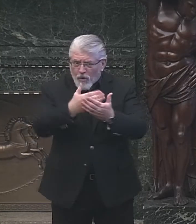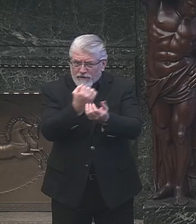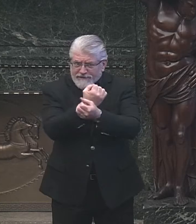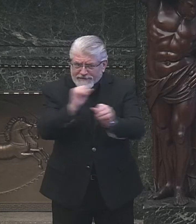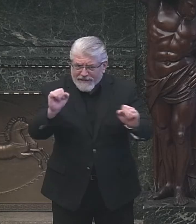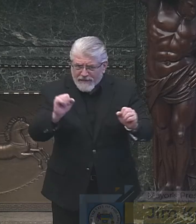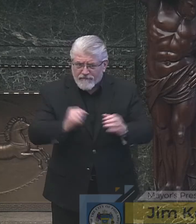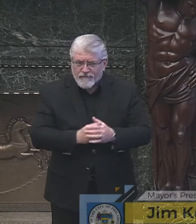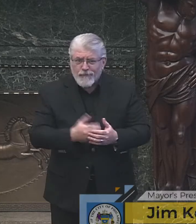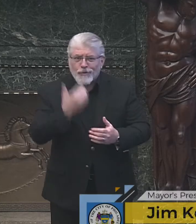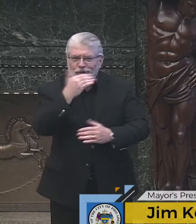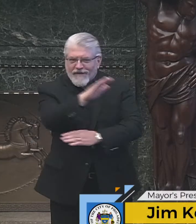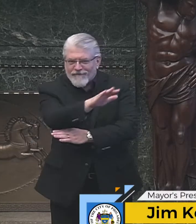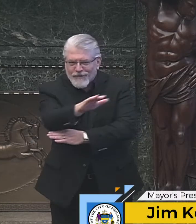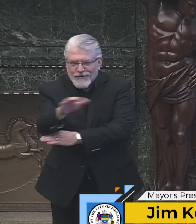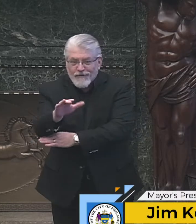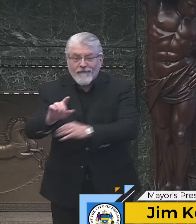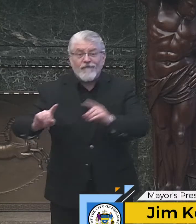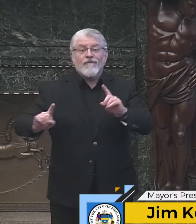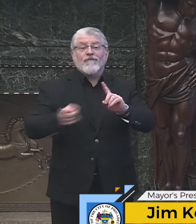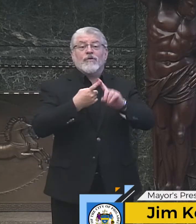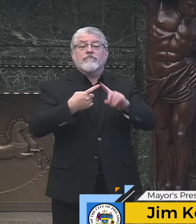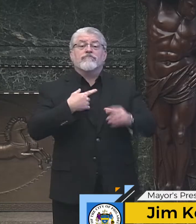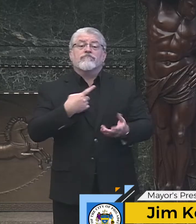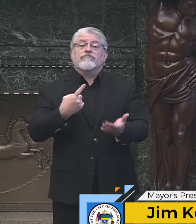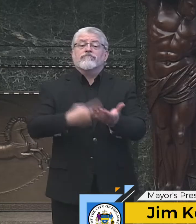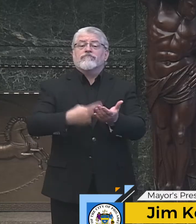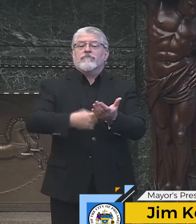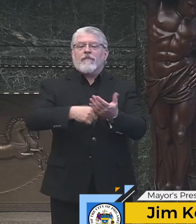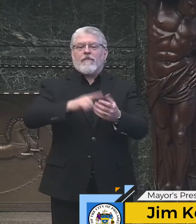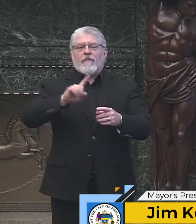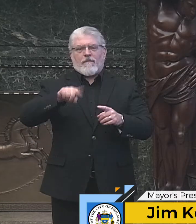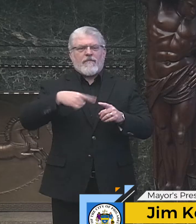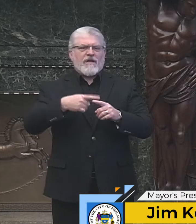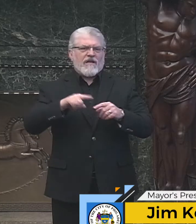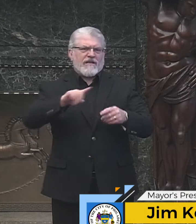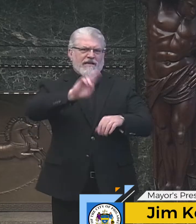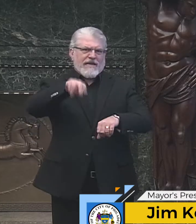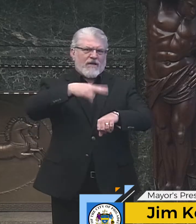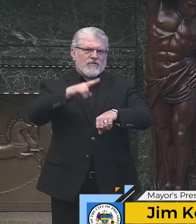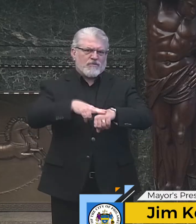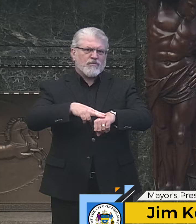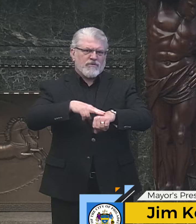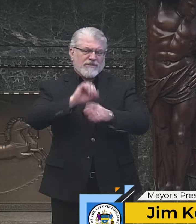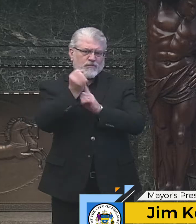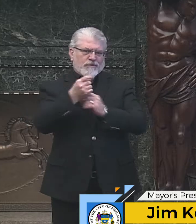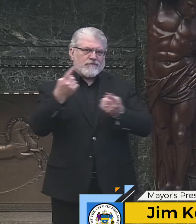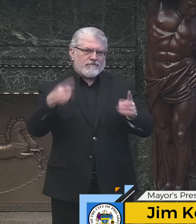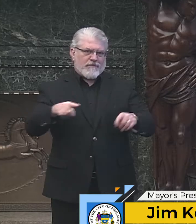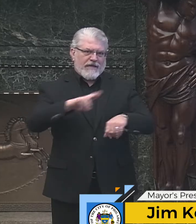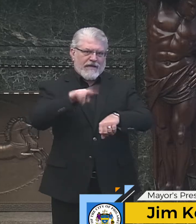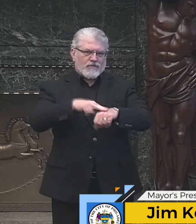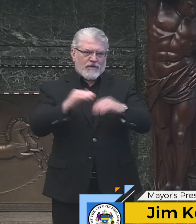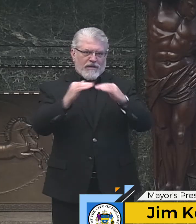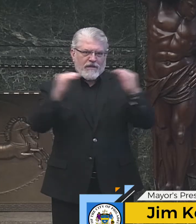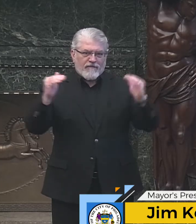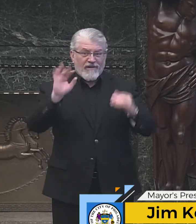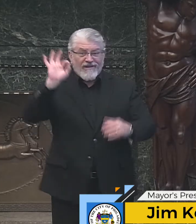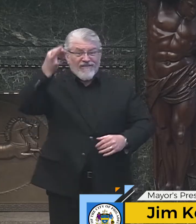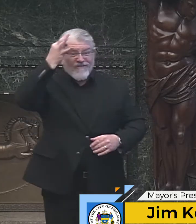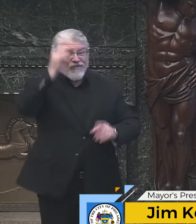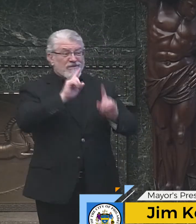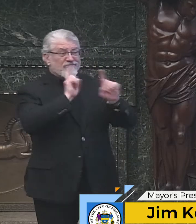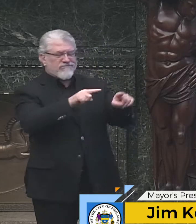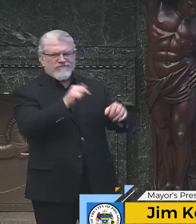want to start by talking about the situation at the national level. I think it's been clear that the federal response has been deficient with